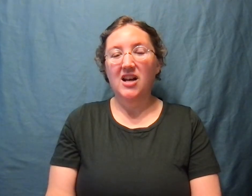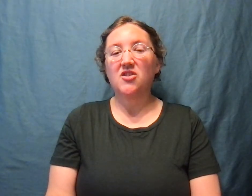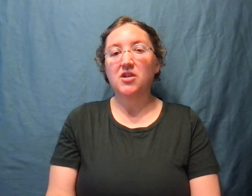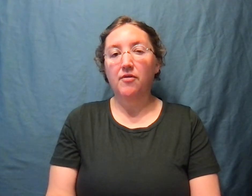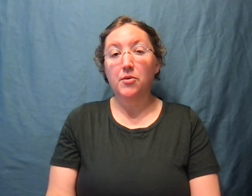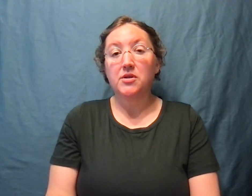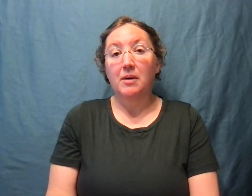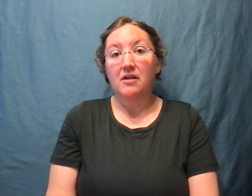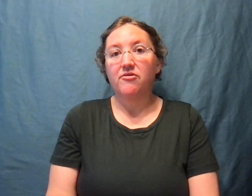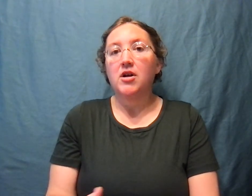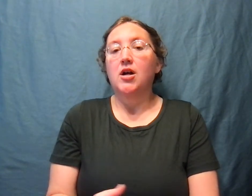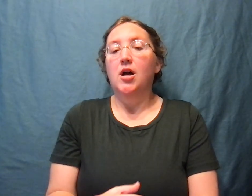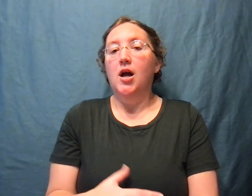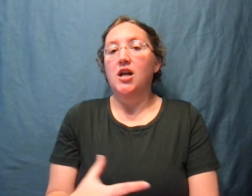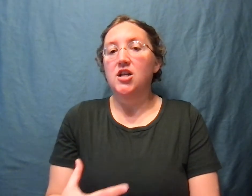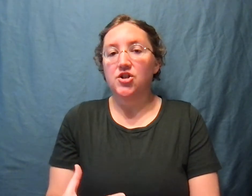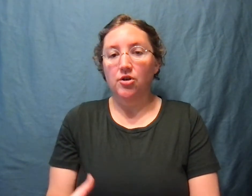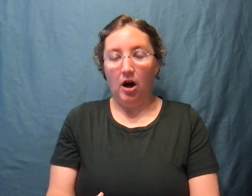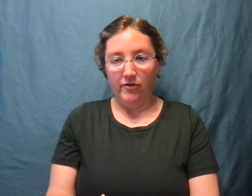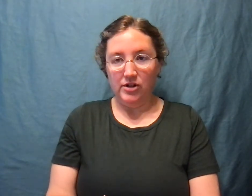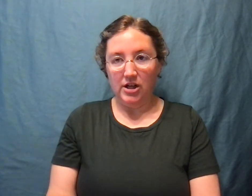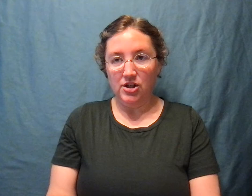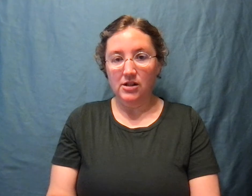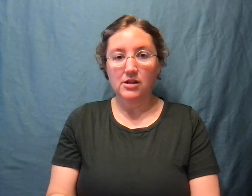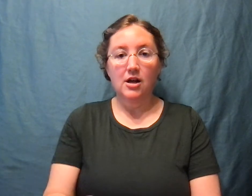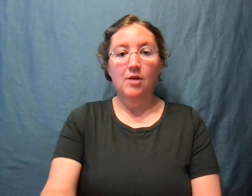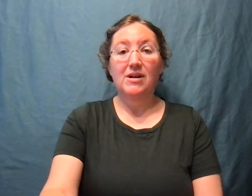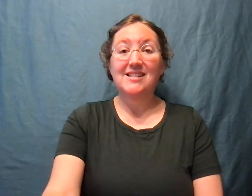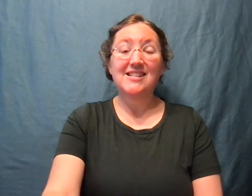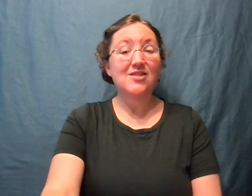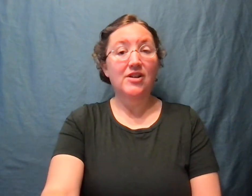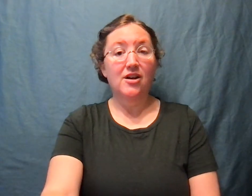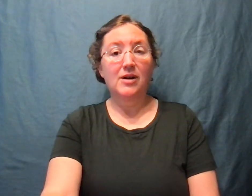yourself through some kind of initial conversations. But since this video has